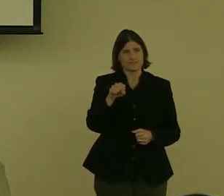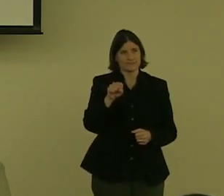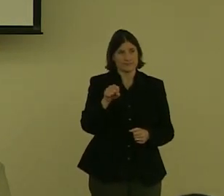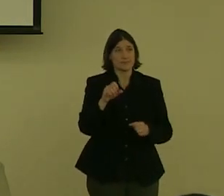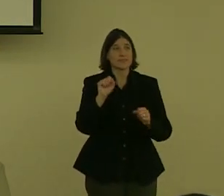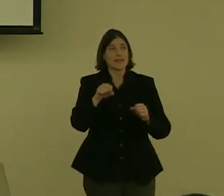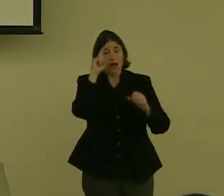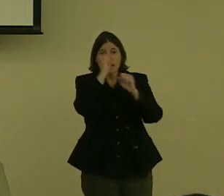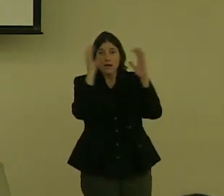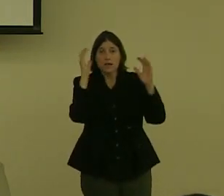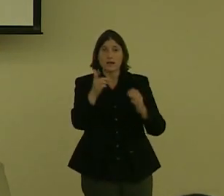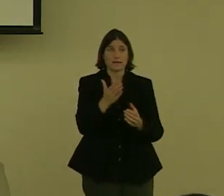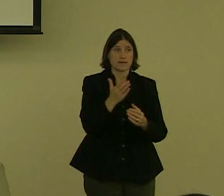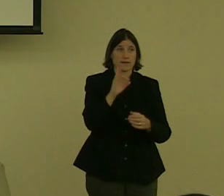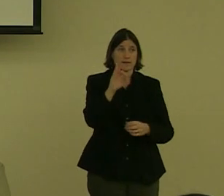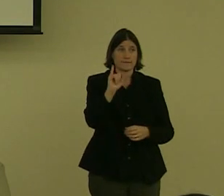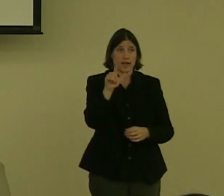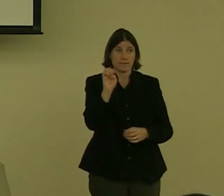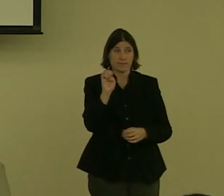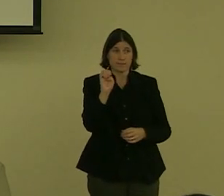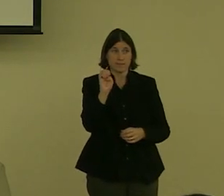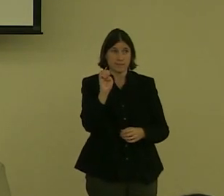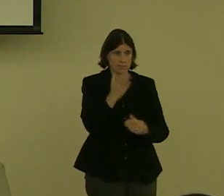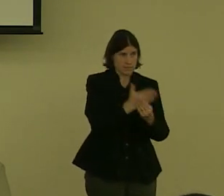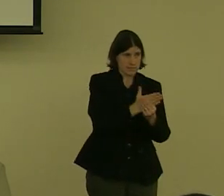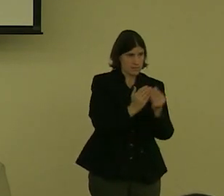what changes the art went through, what changes the editor made,